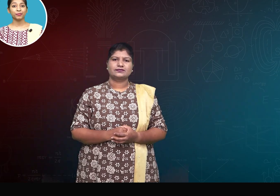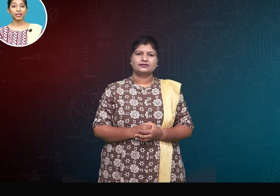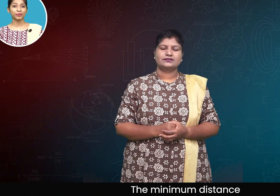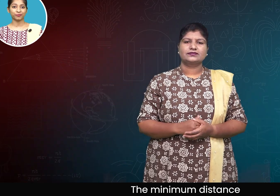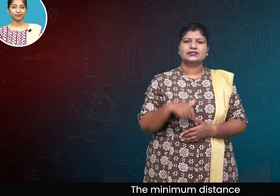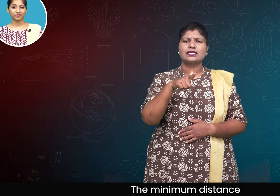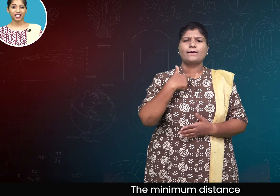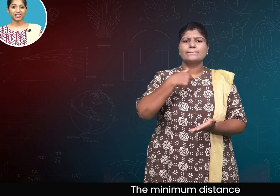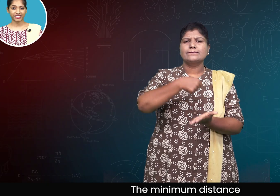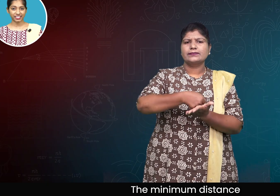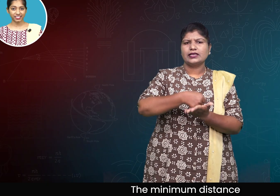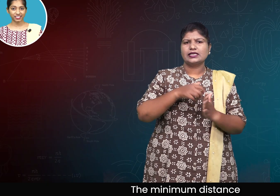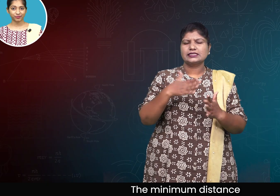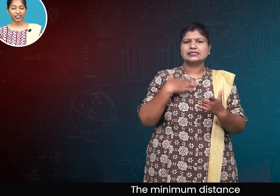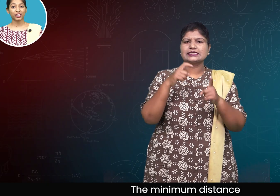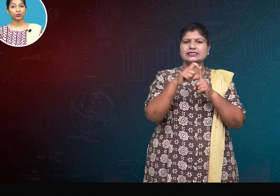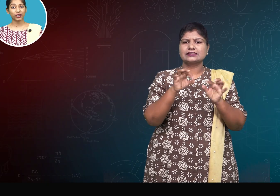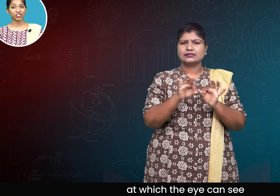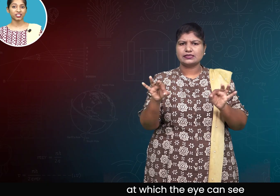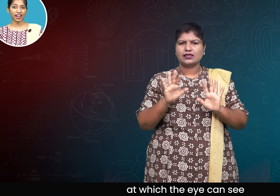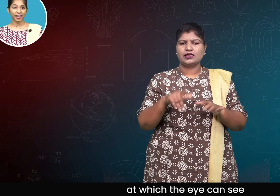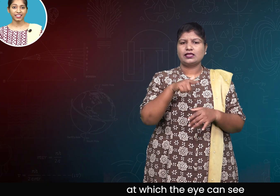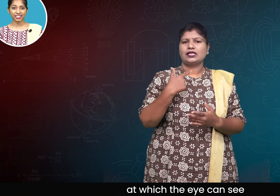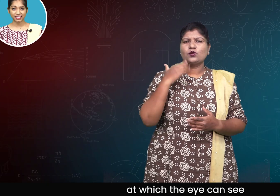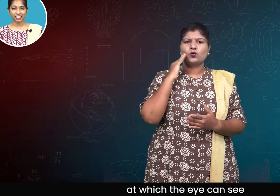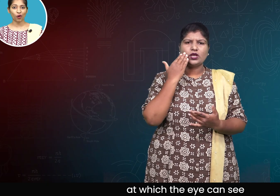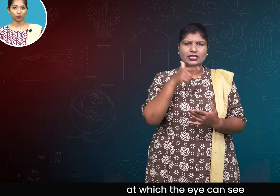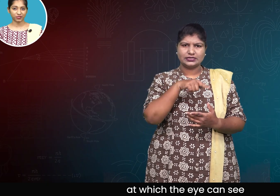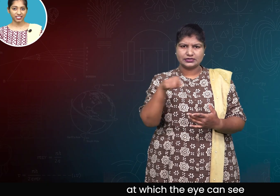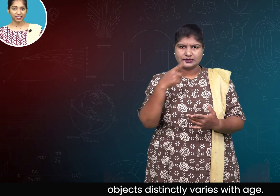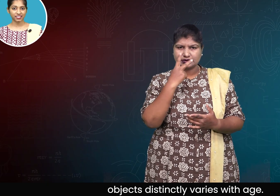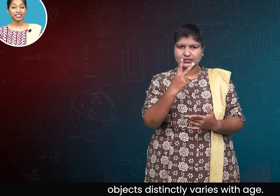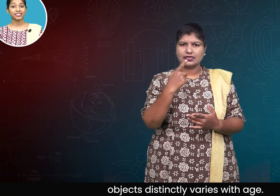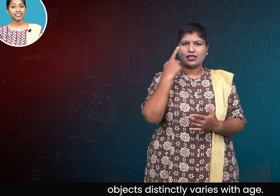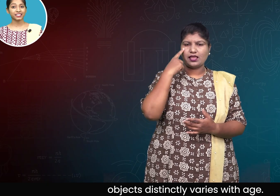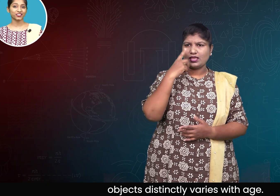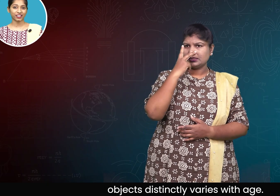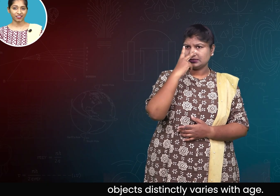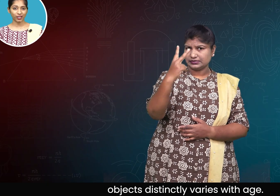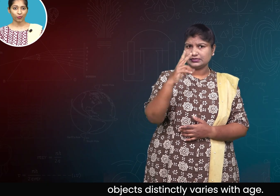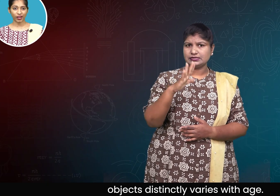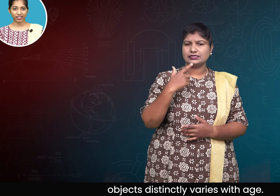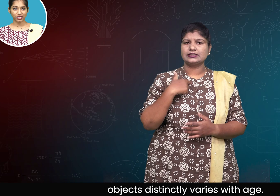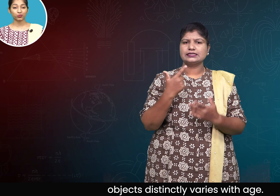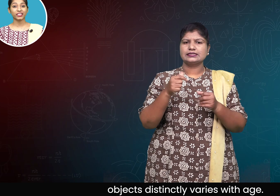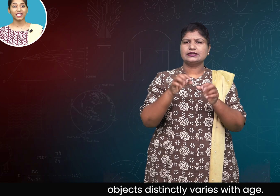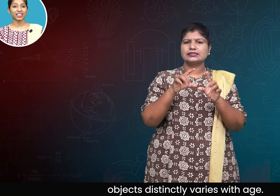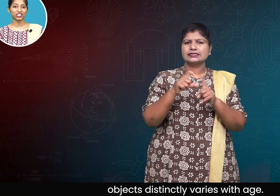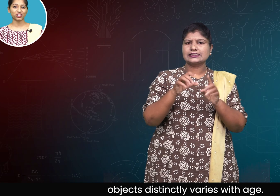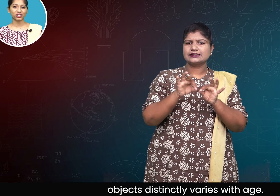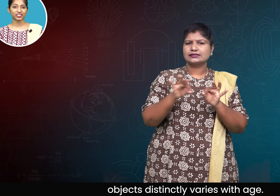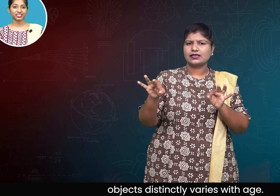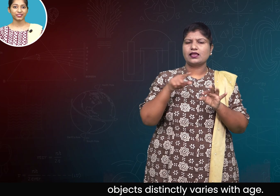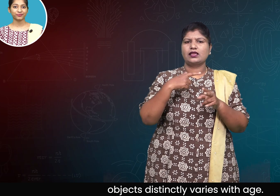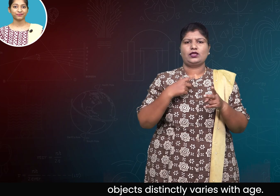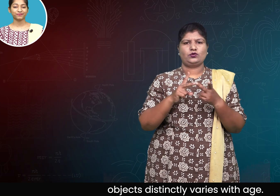The minimum distance at which the eye can see objects distinctly varies with